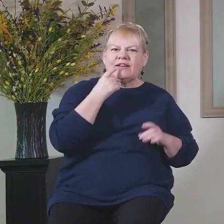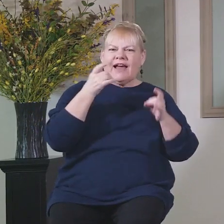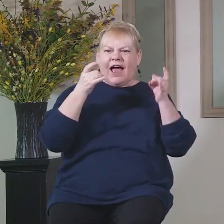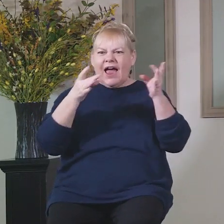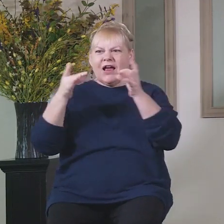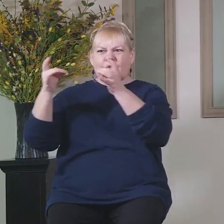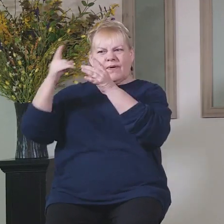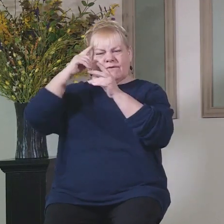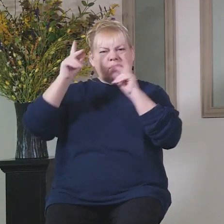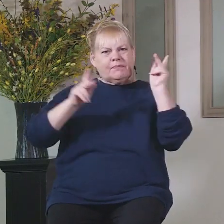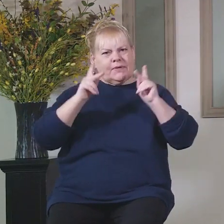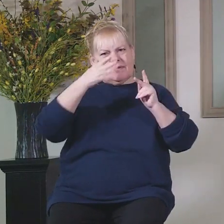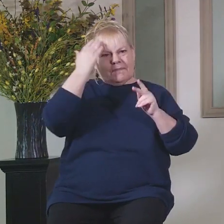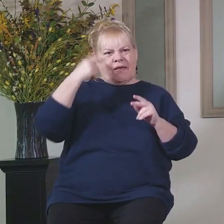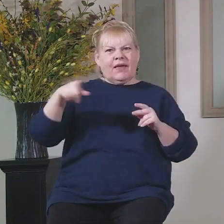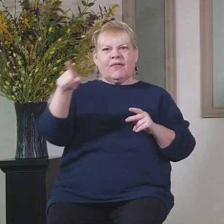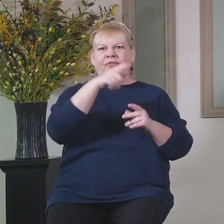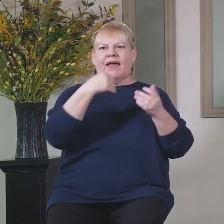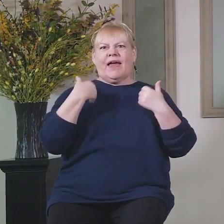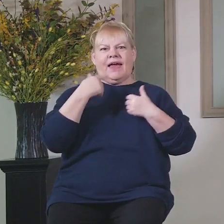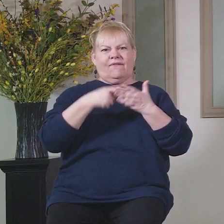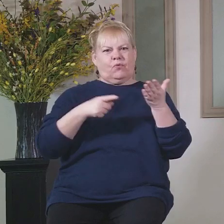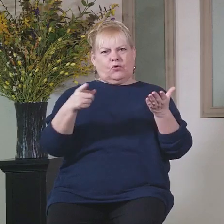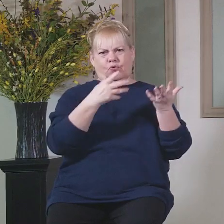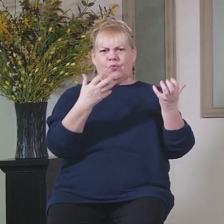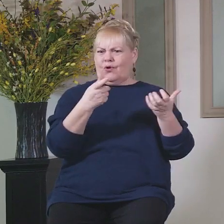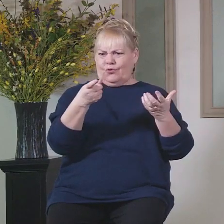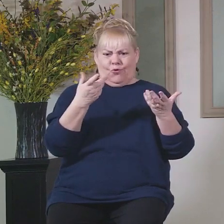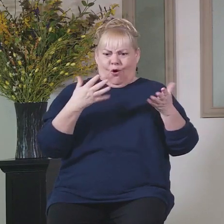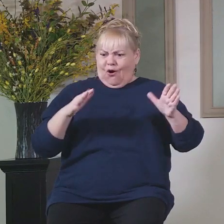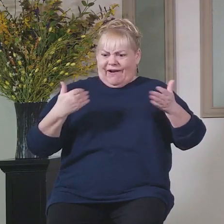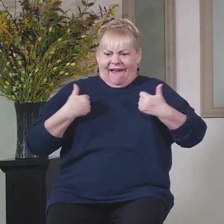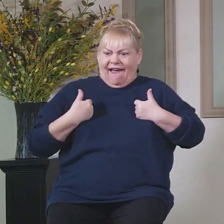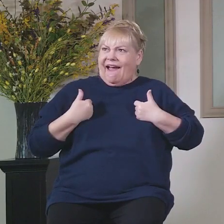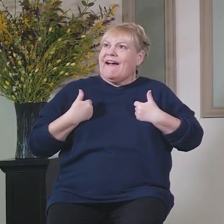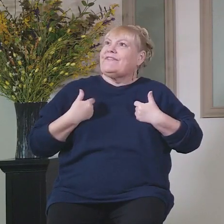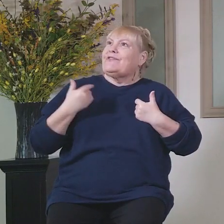for others because they have something you want. No, you already have it.